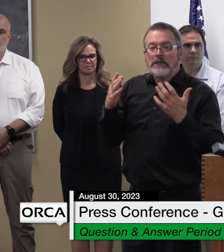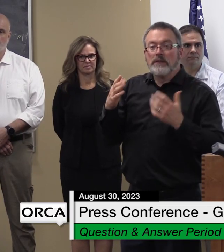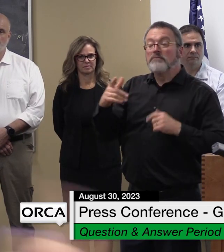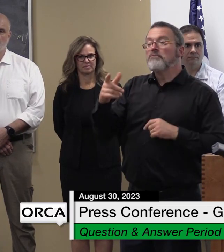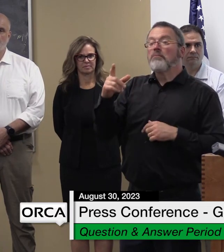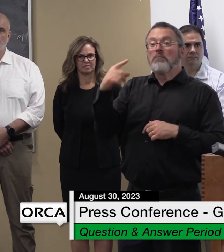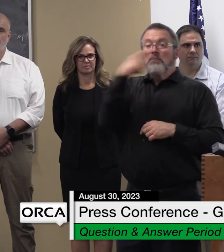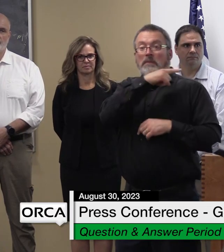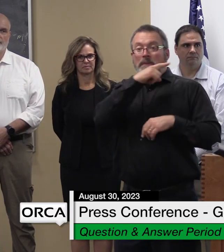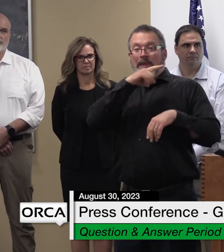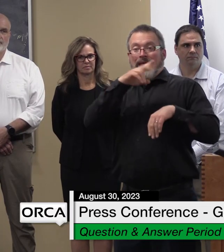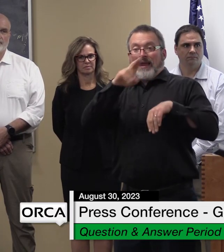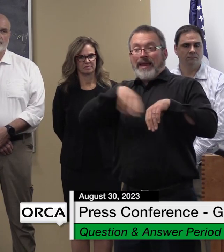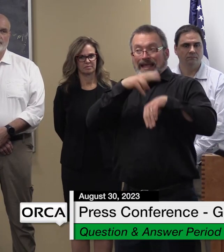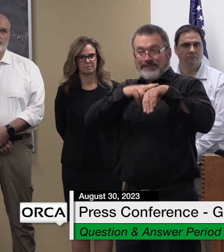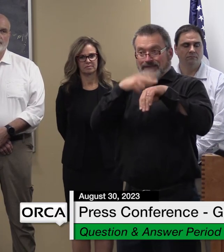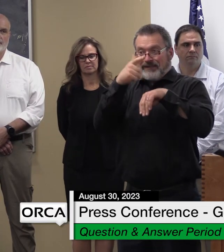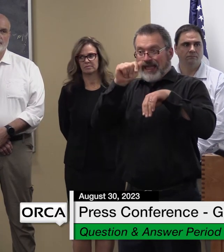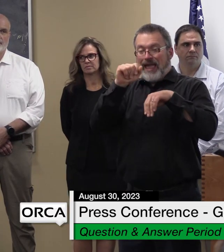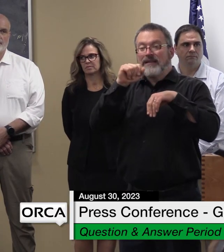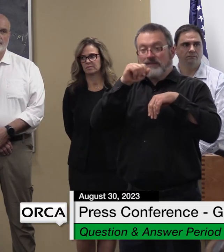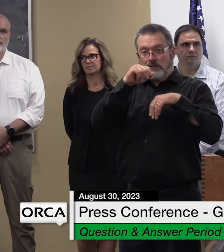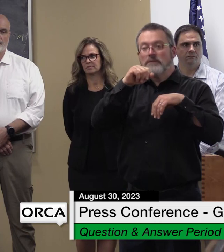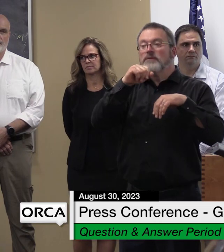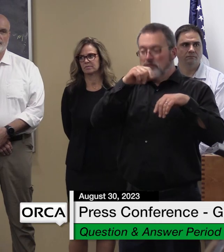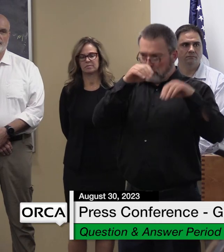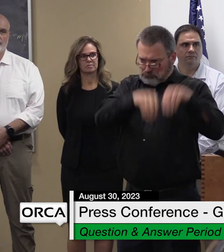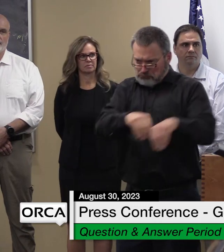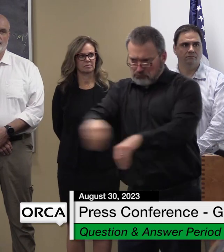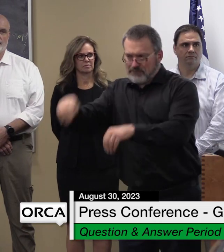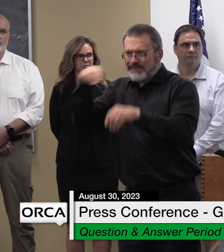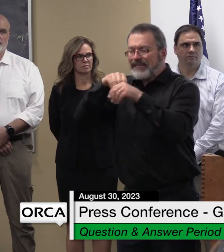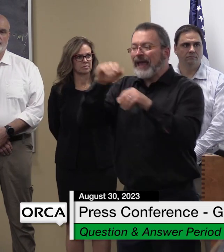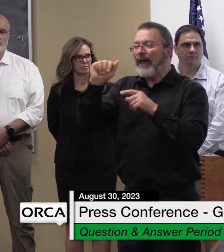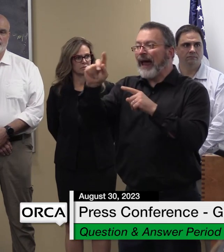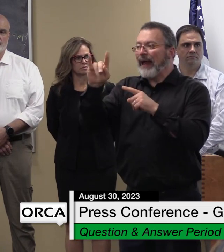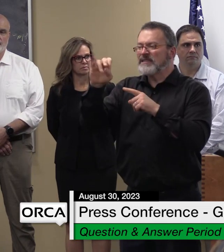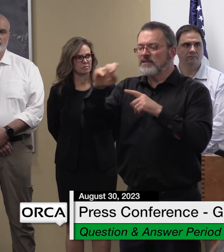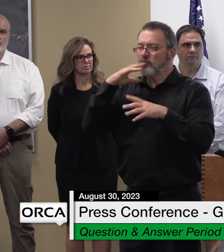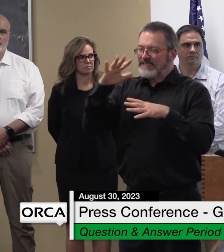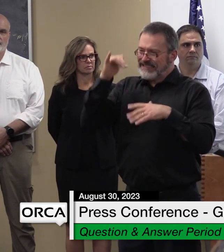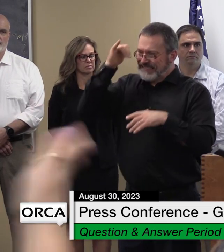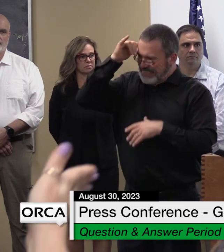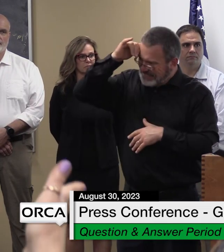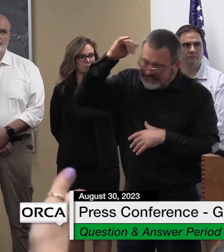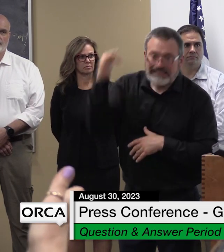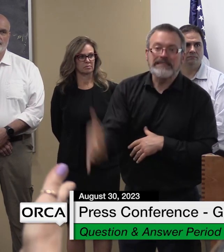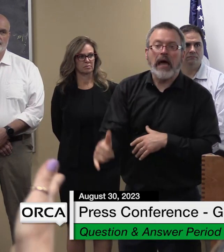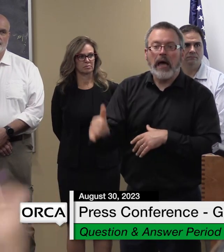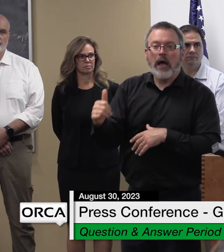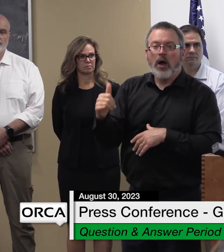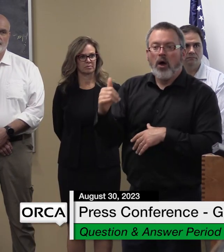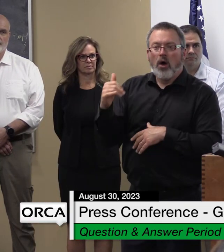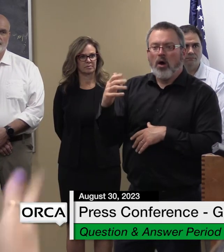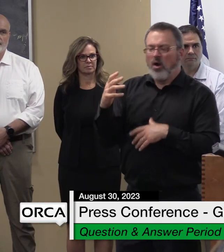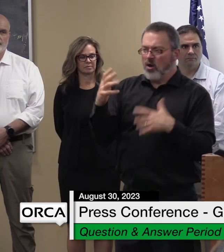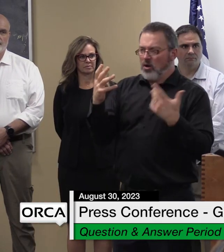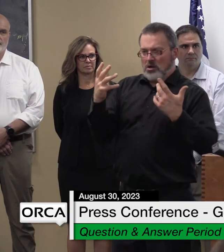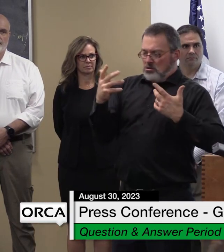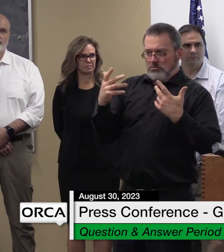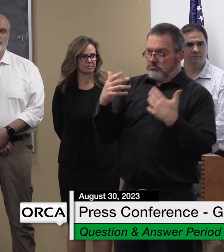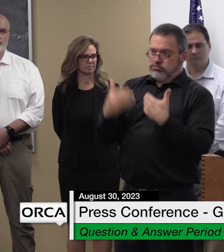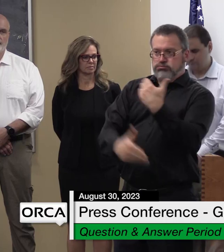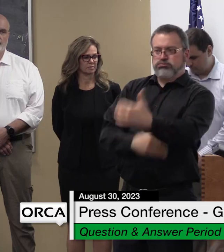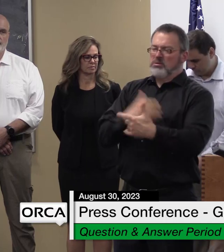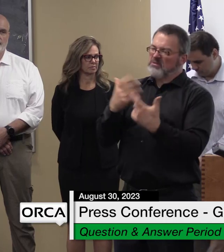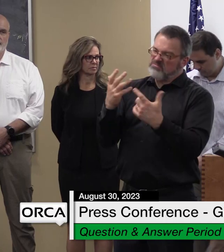Addison County, for instance. That would be years away. And we're moving in